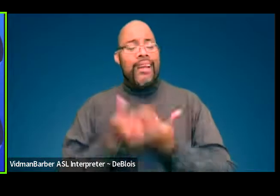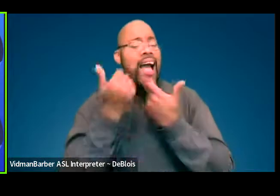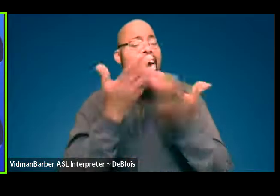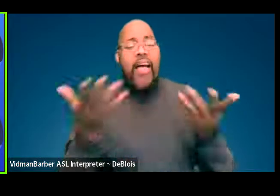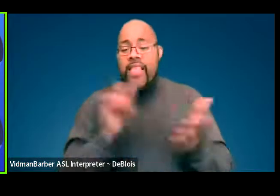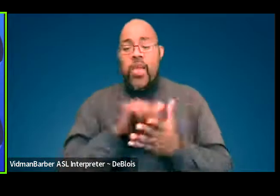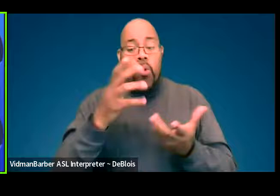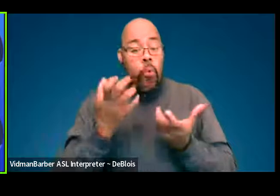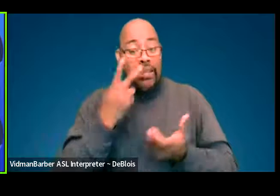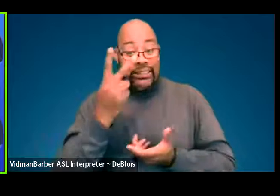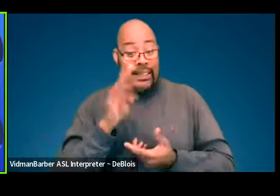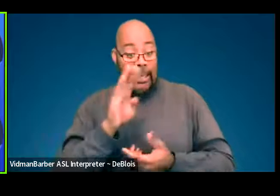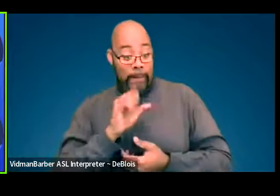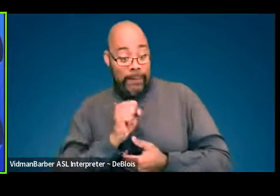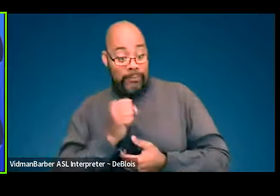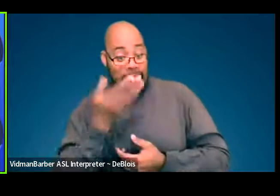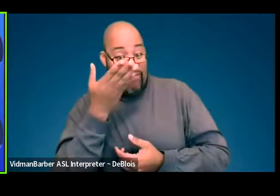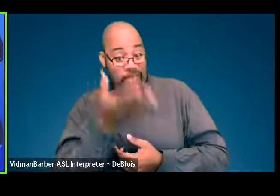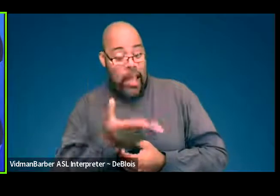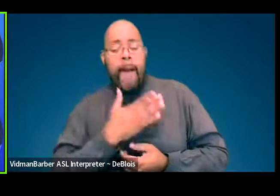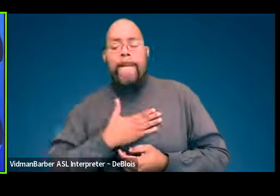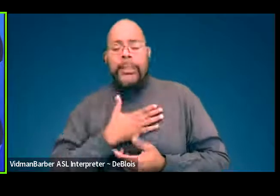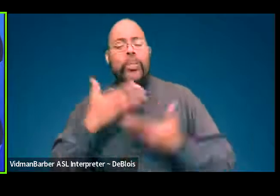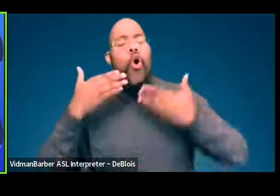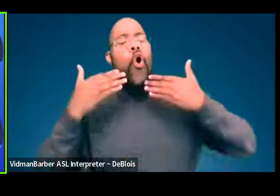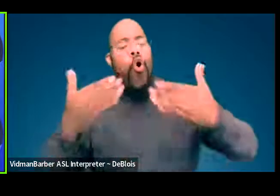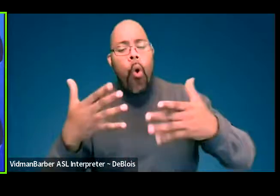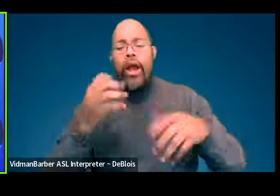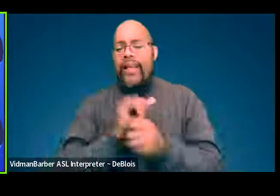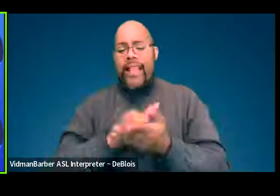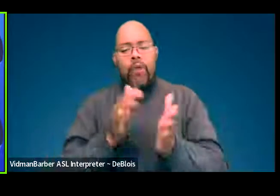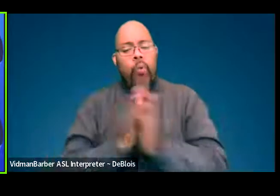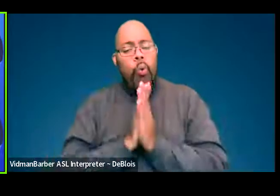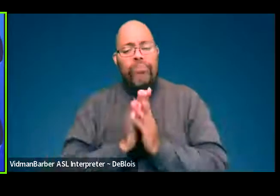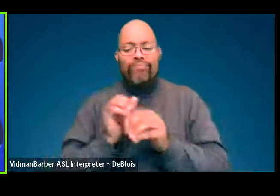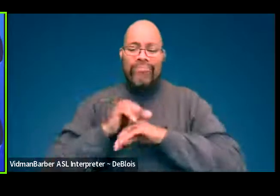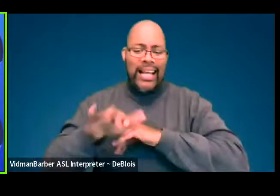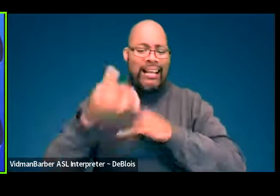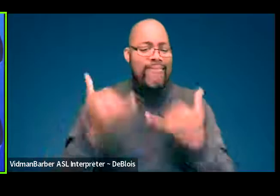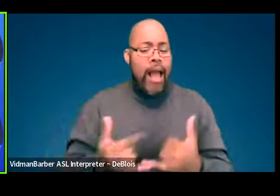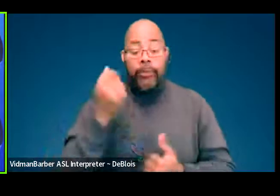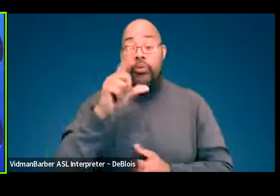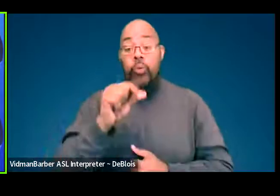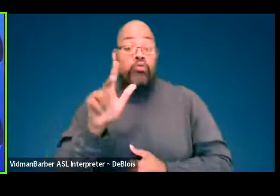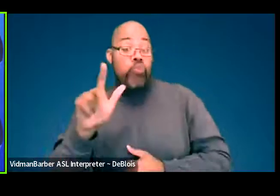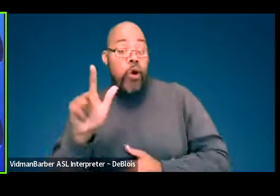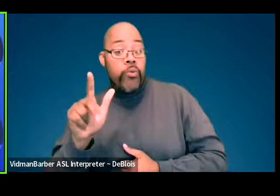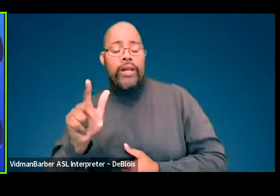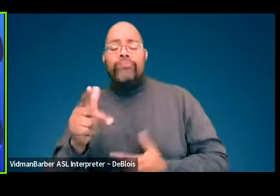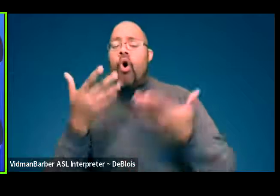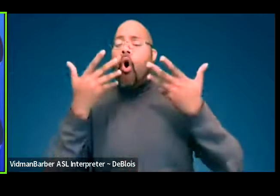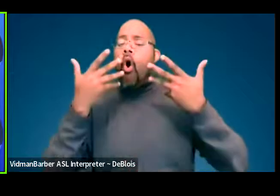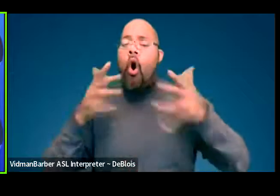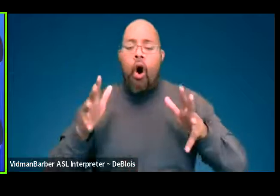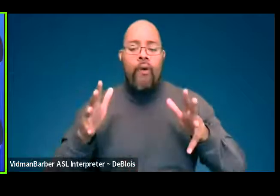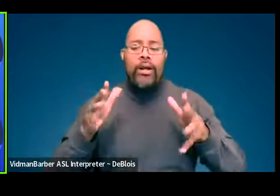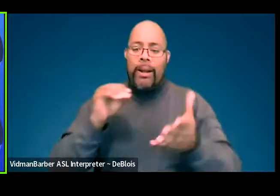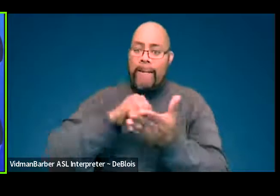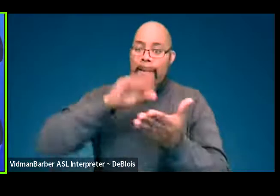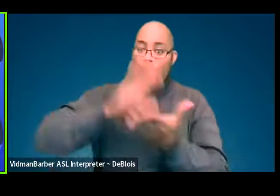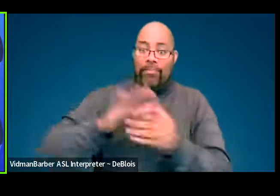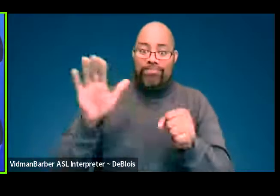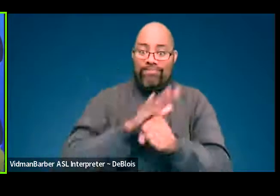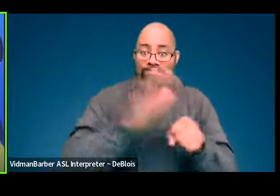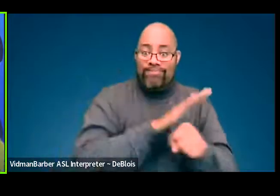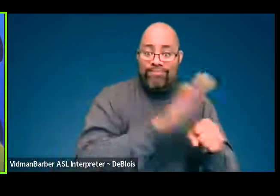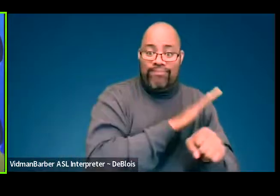anything that you would like to see BIMS at, please go ahead and get those requests in now, because 2023 is already booking up.